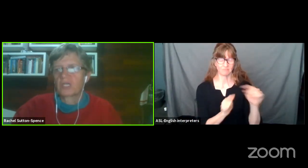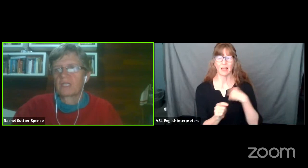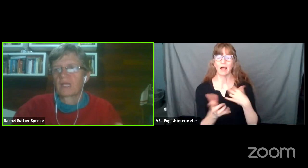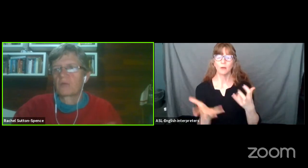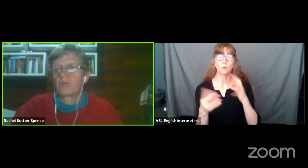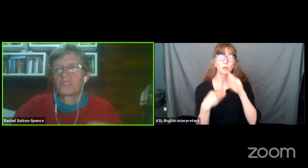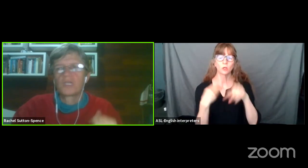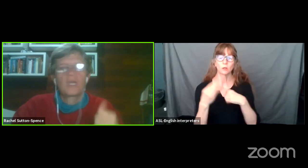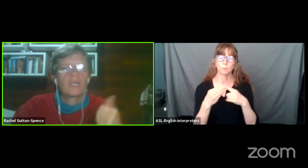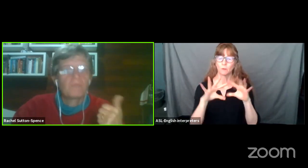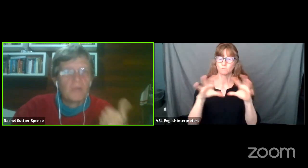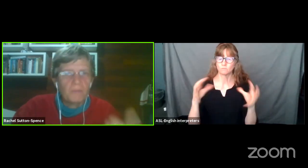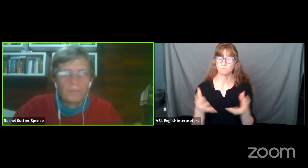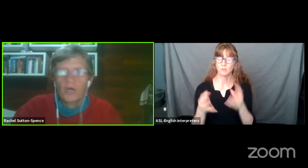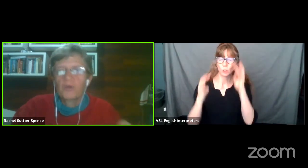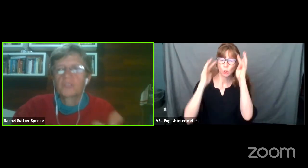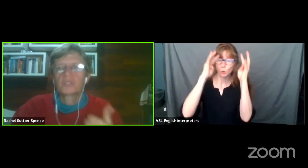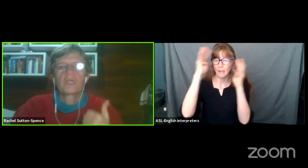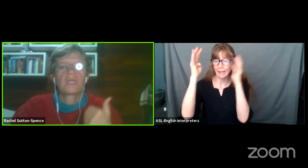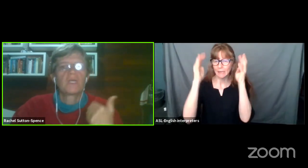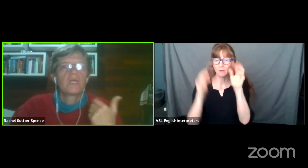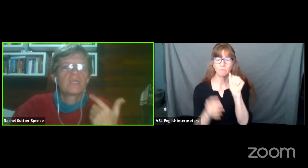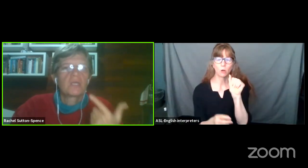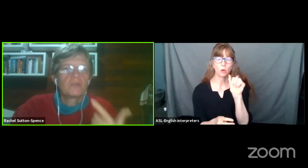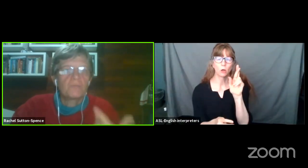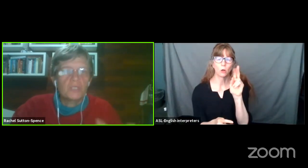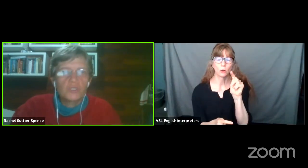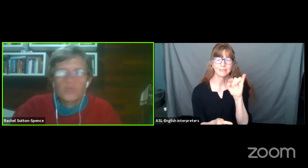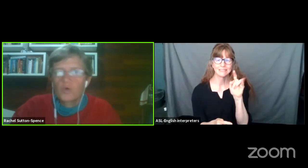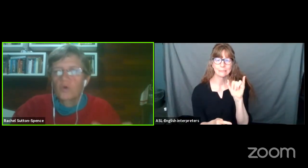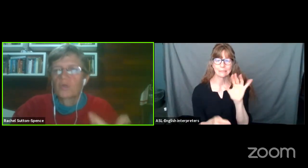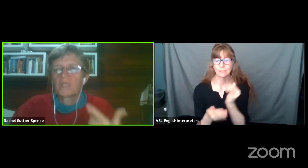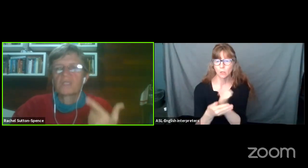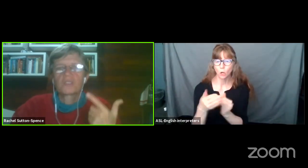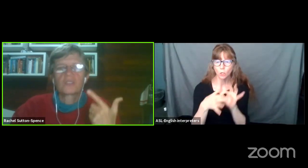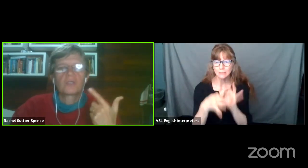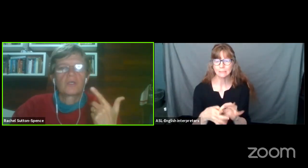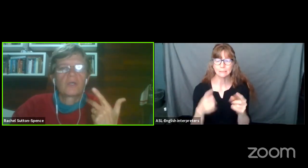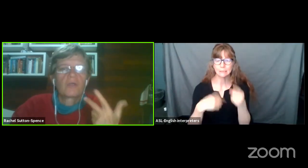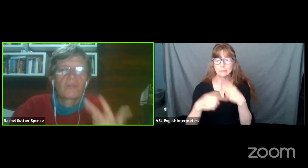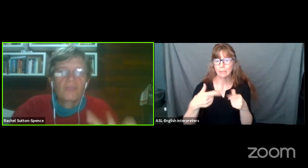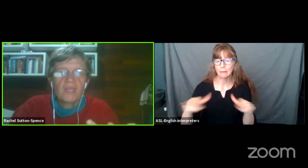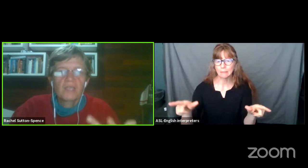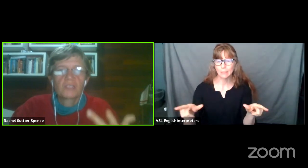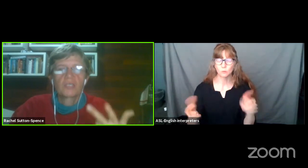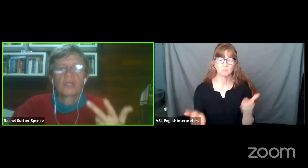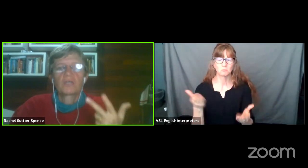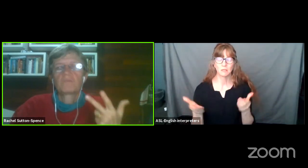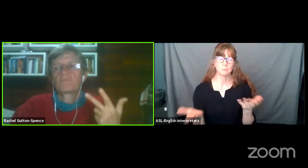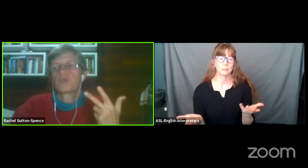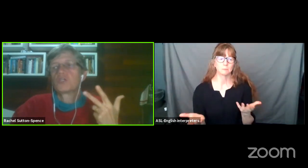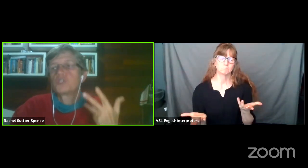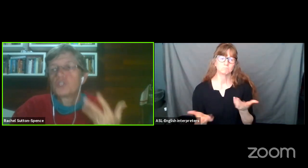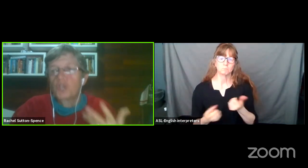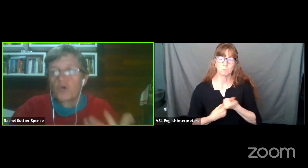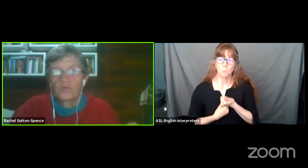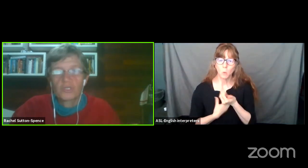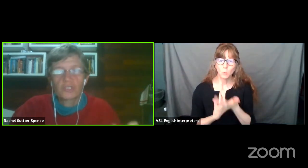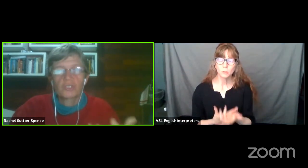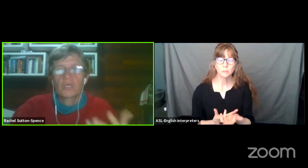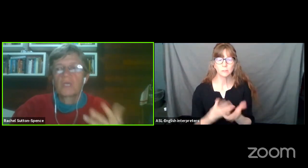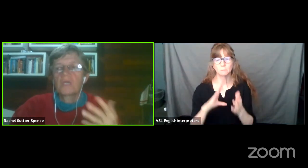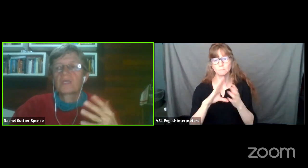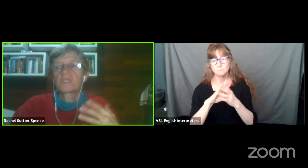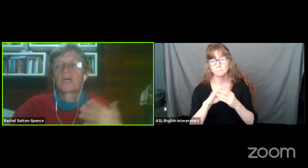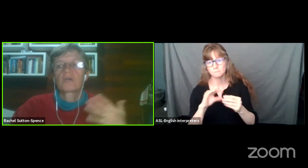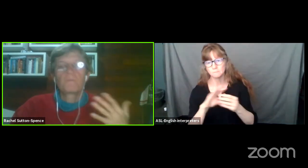artistic sign language. It might be poetry, they could be stories, theatre,